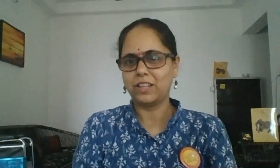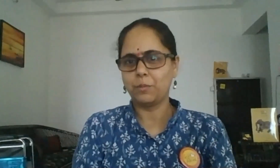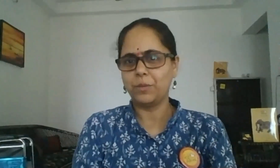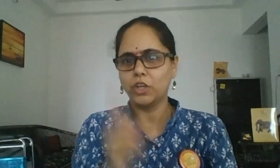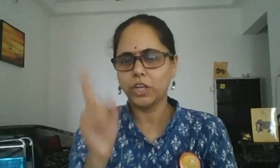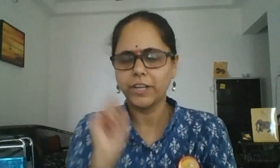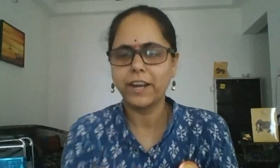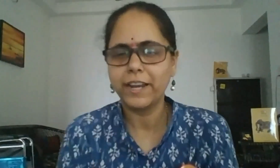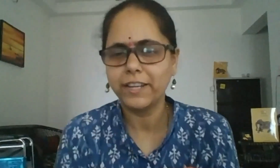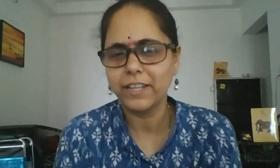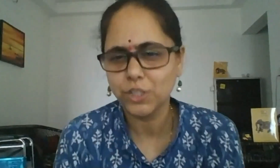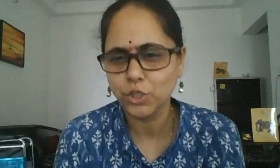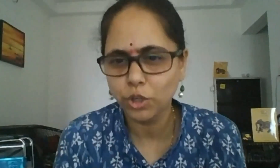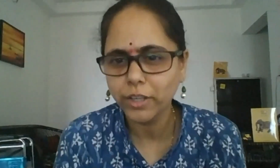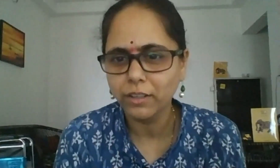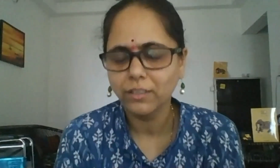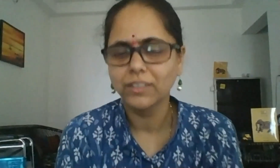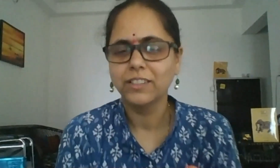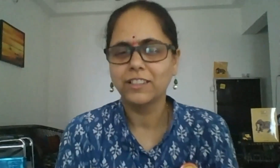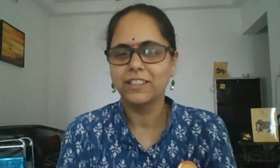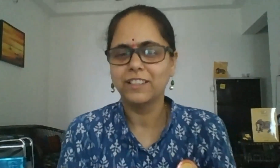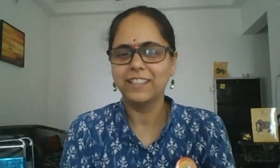Namita got it right. It is good.